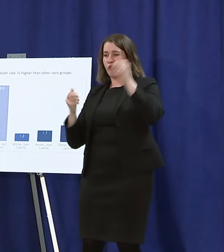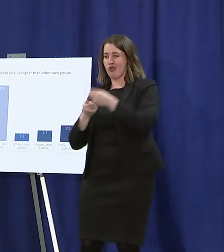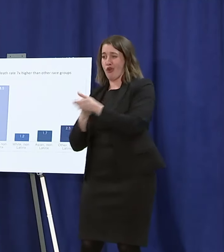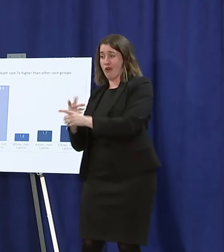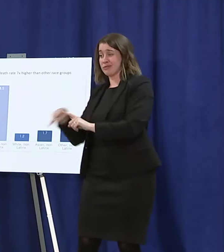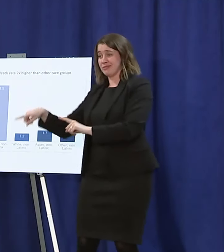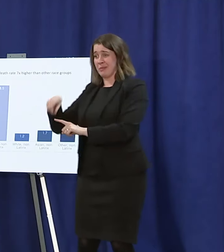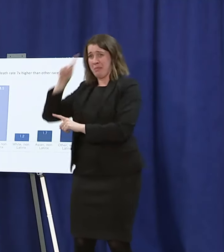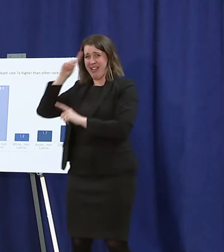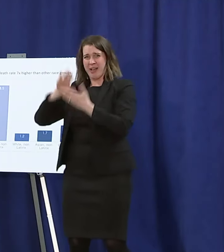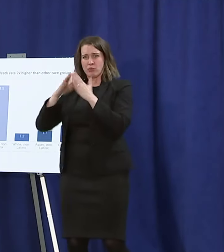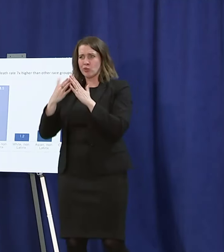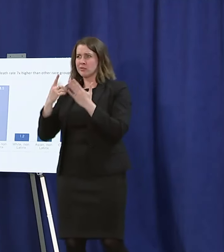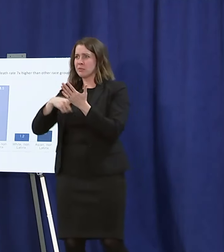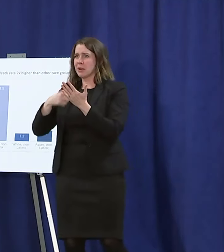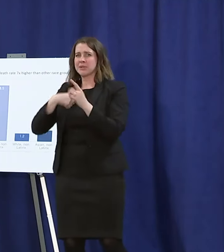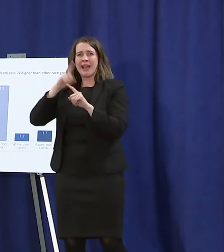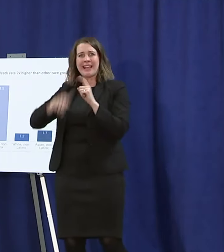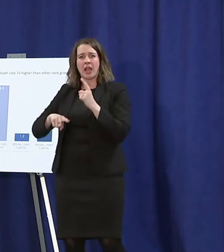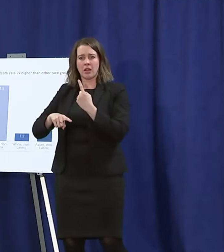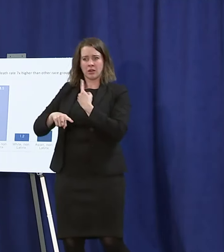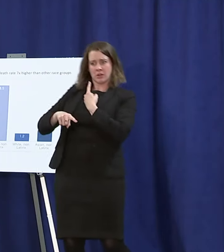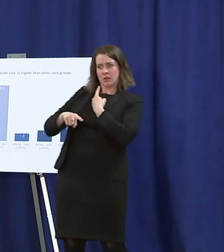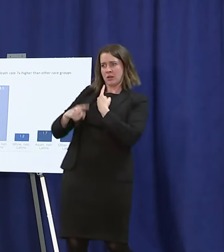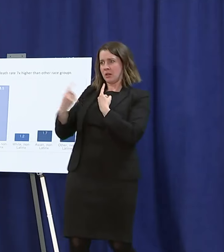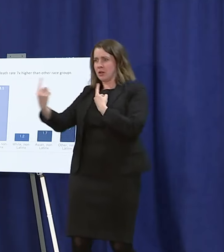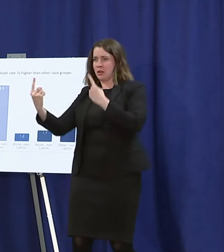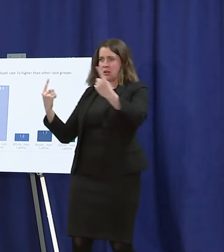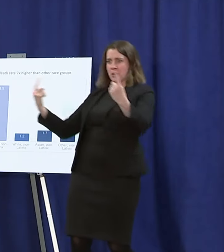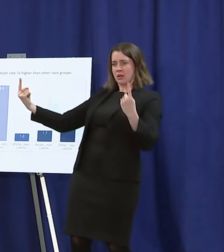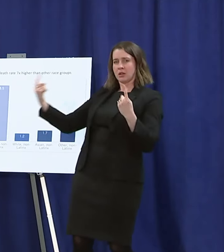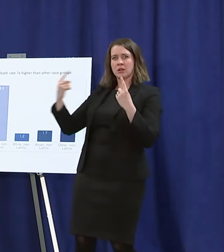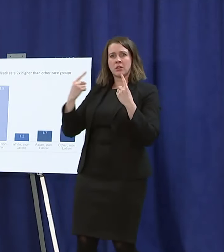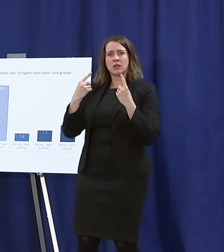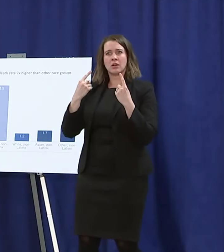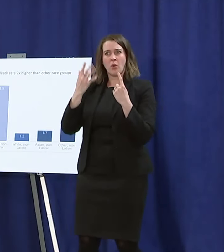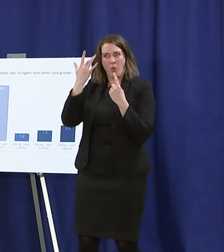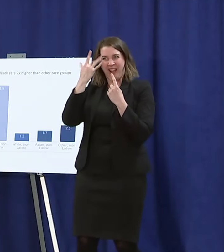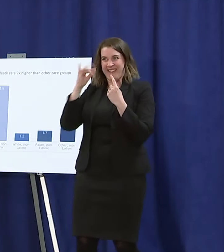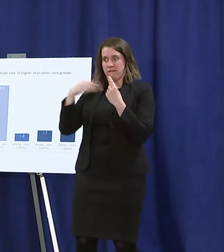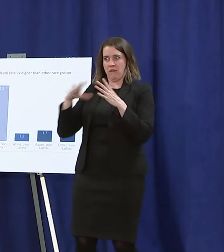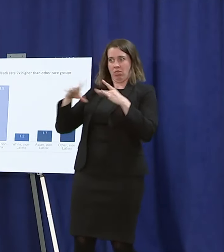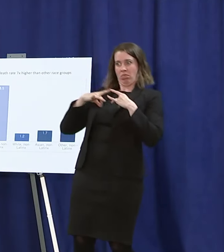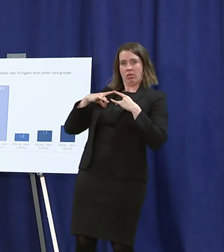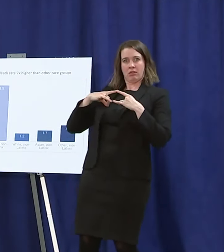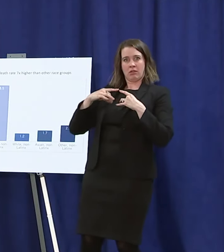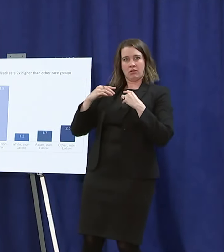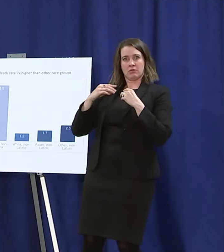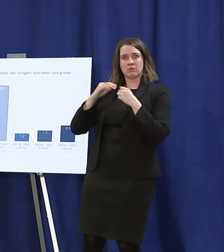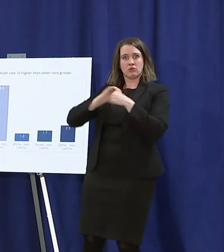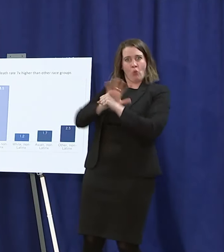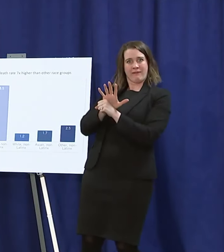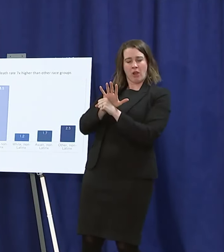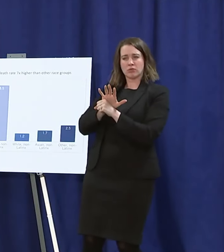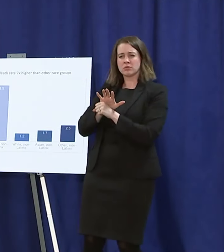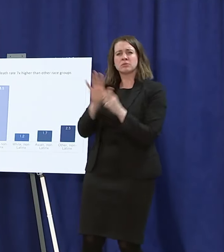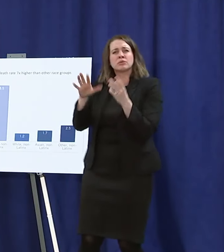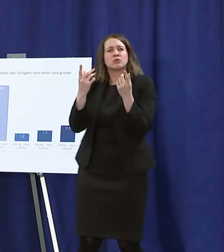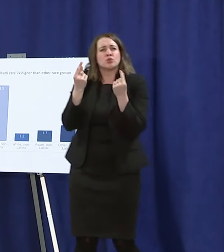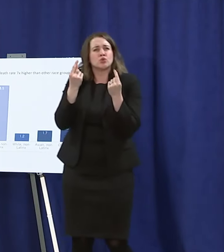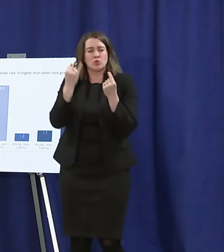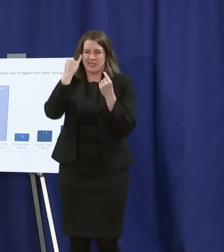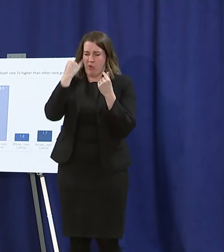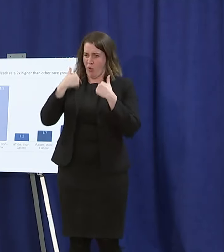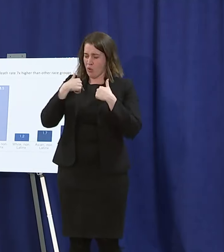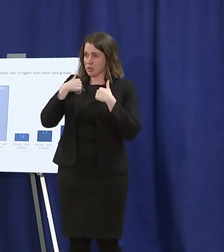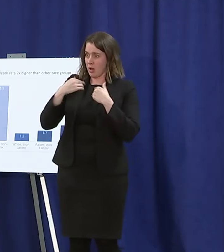isolate themselves if experiencing symptoms of COVID-19. What should folks do if they live in congregate settings or in homes with lots of